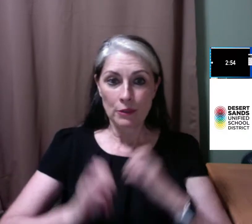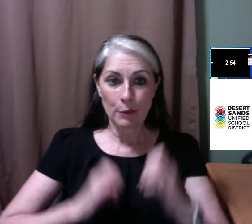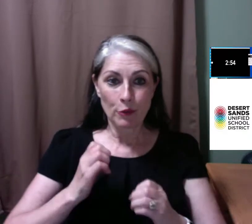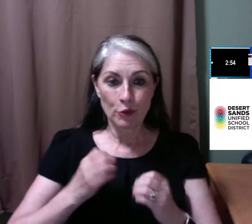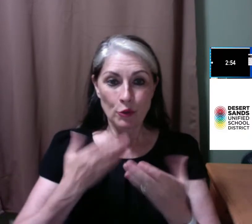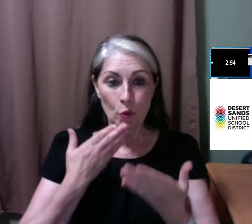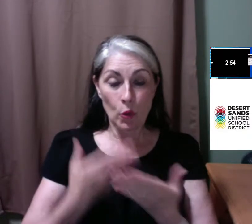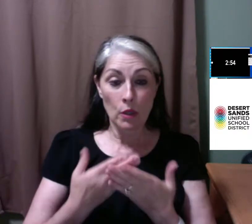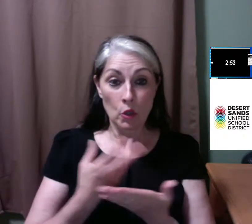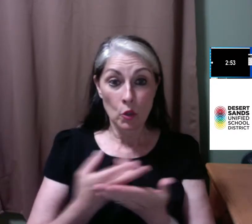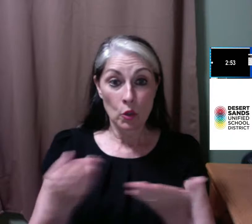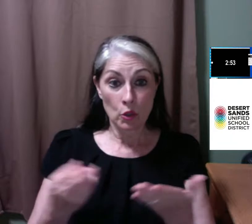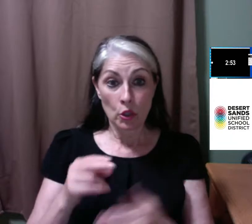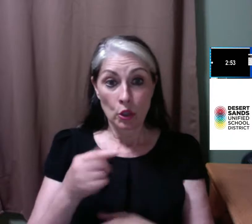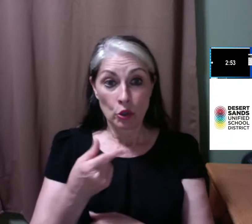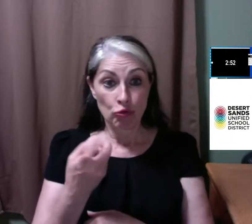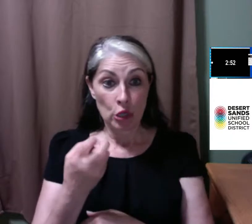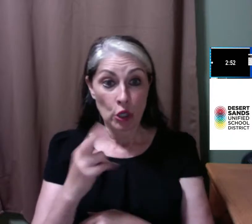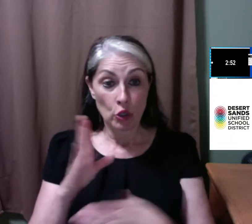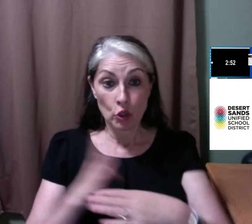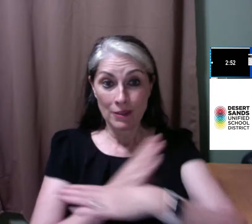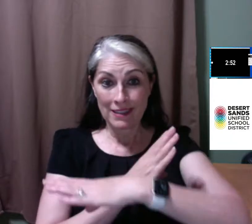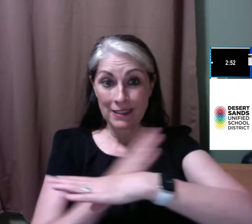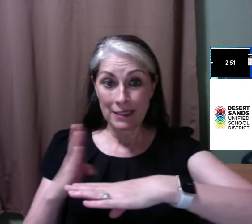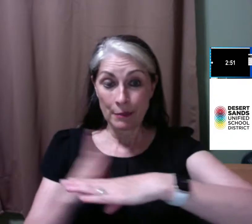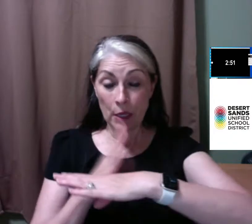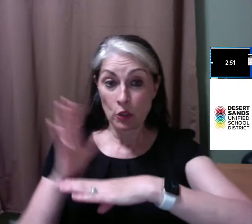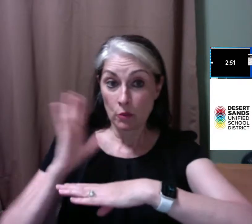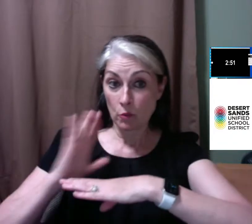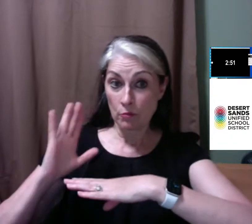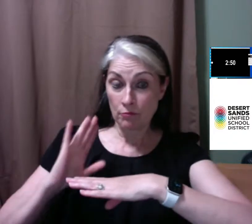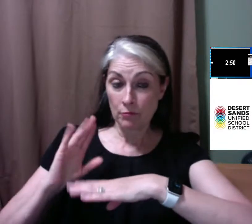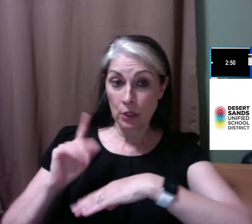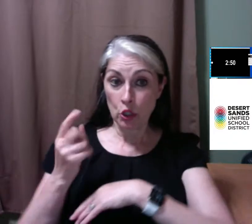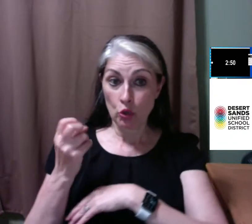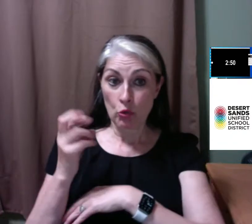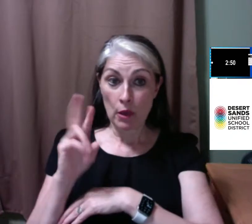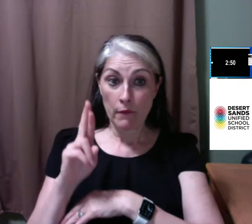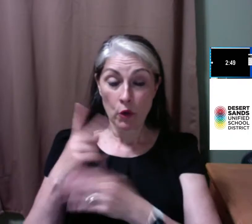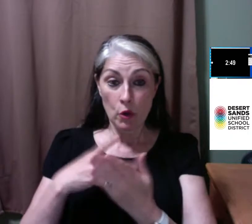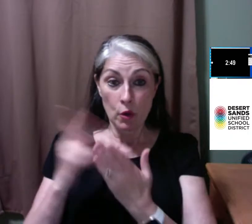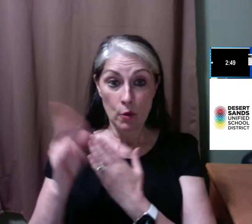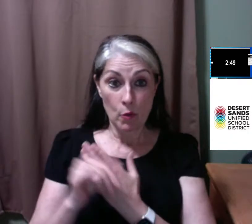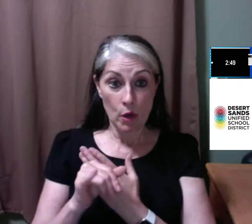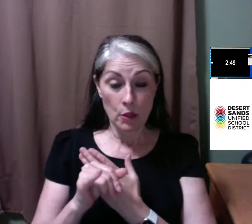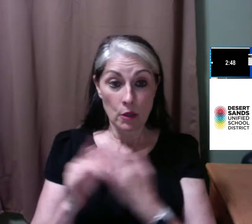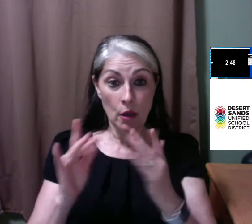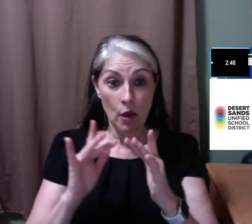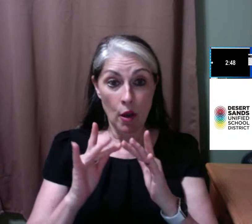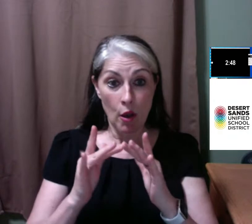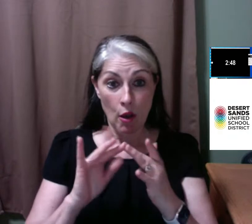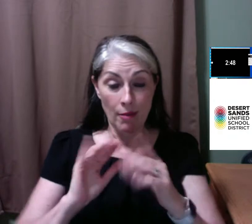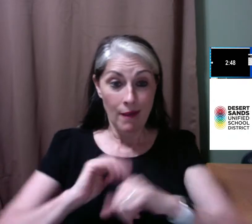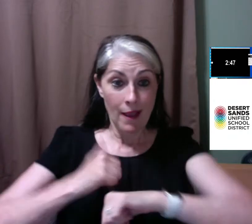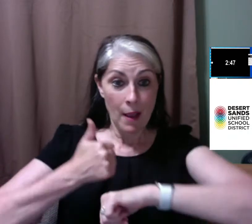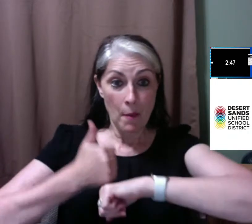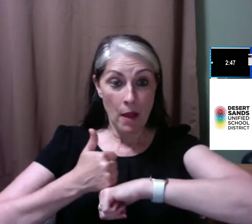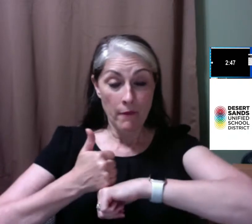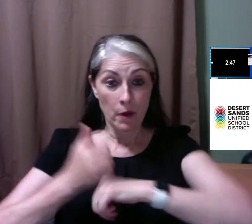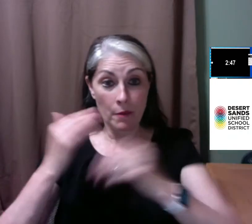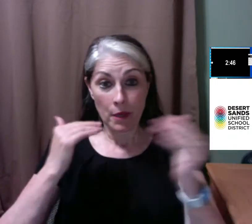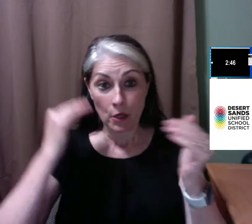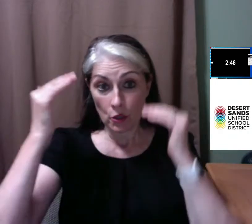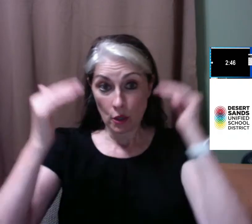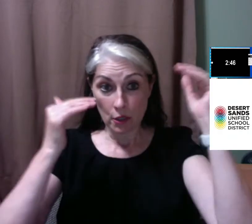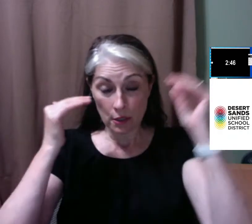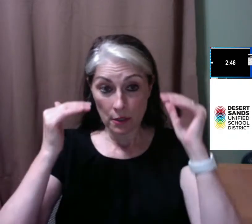resource called Gender Spectrum. A while back, the Trevor Project was found to be an online platform where adults were